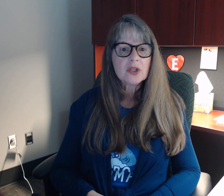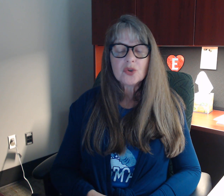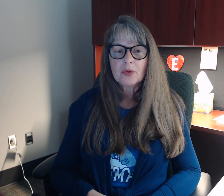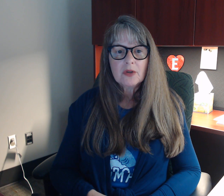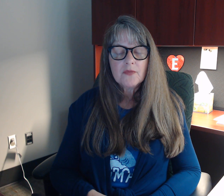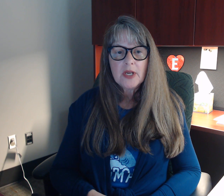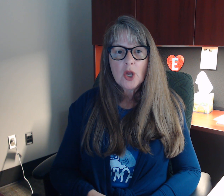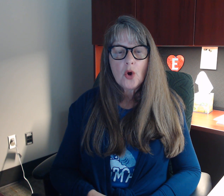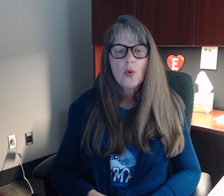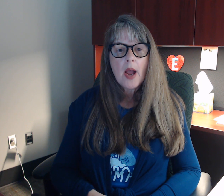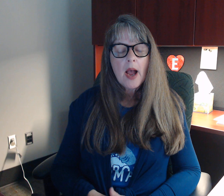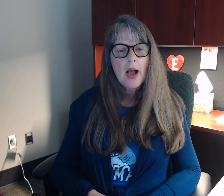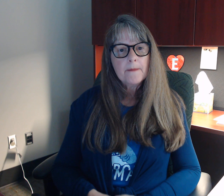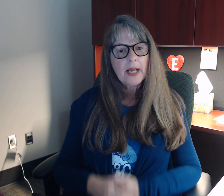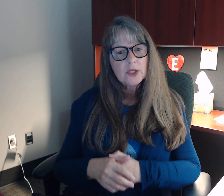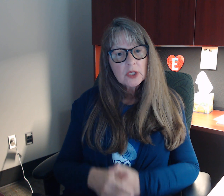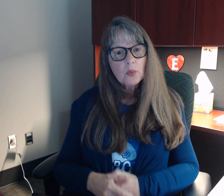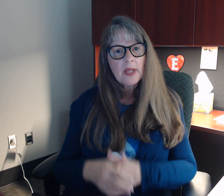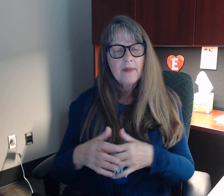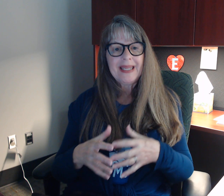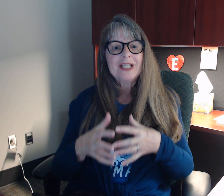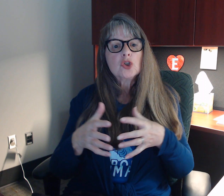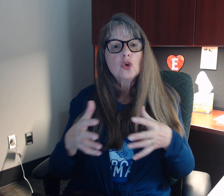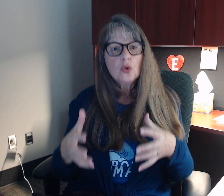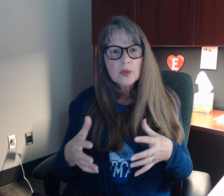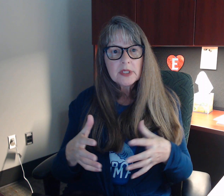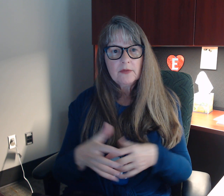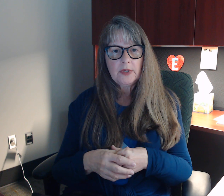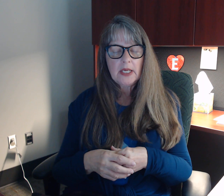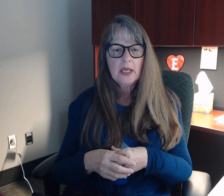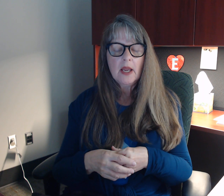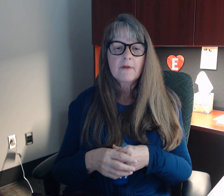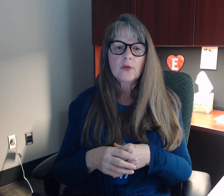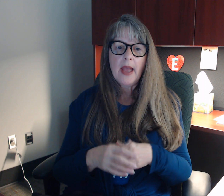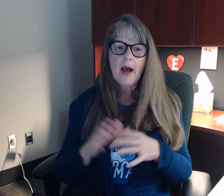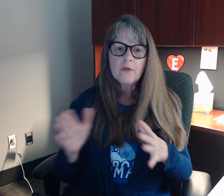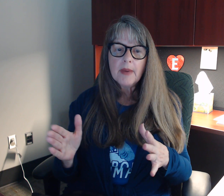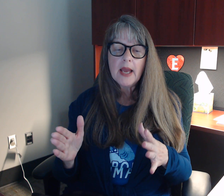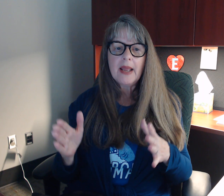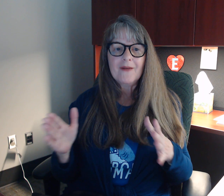short little video, but I did want to have it exclusively for the alphabet and for the